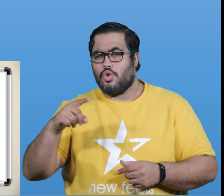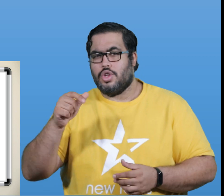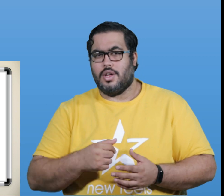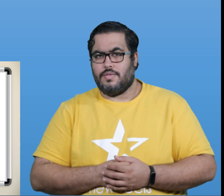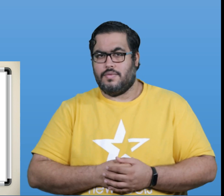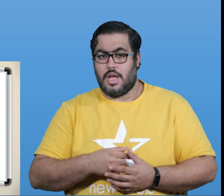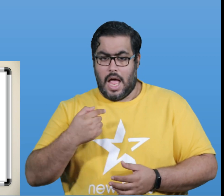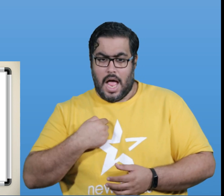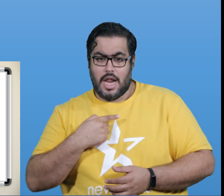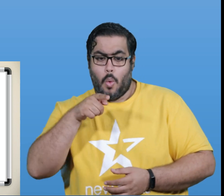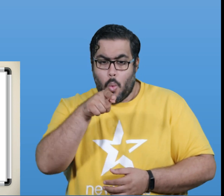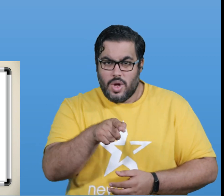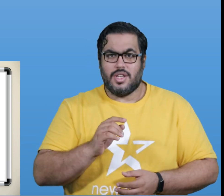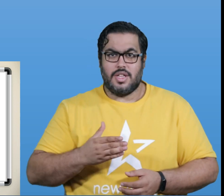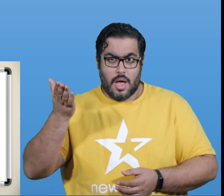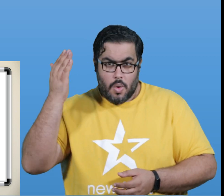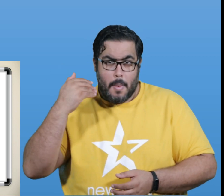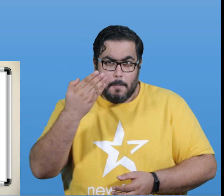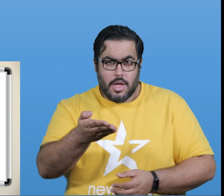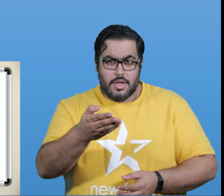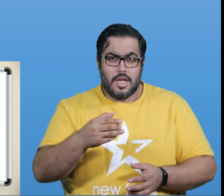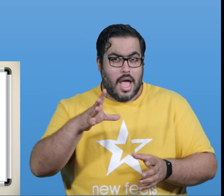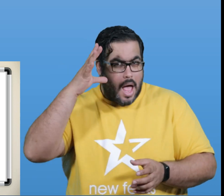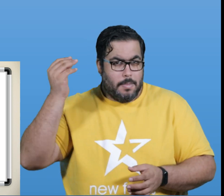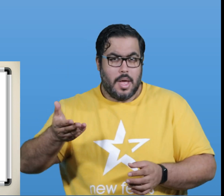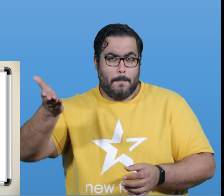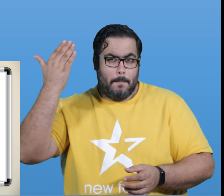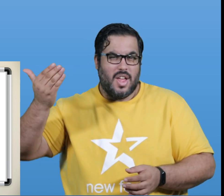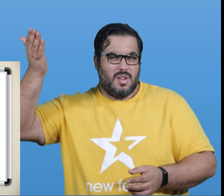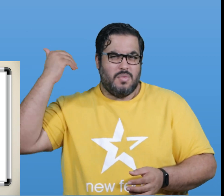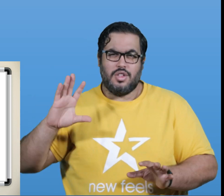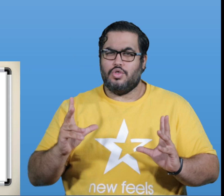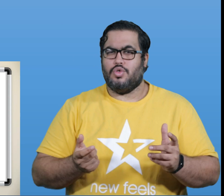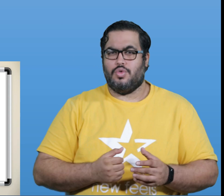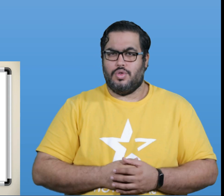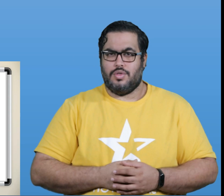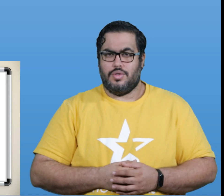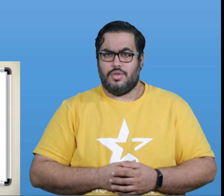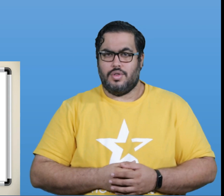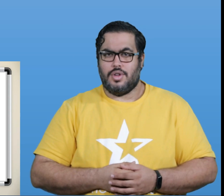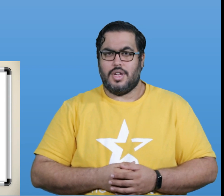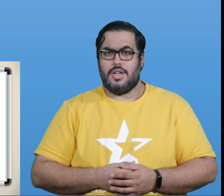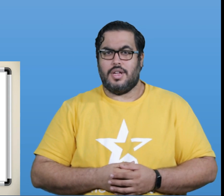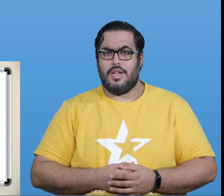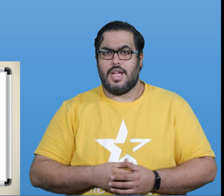I arrived at the airport, the plane had already taken off. So I was